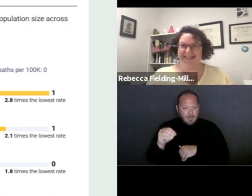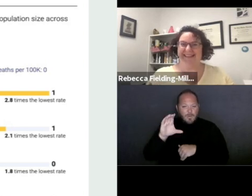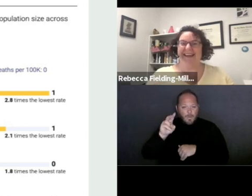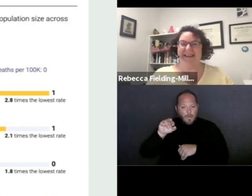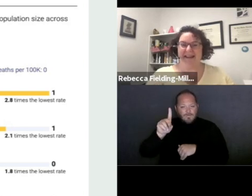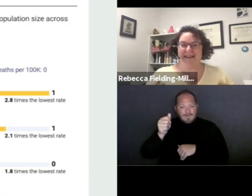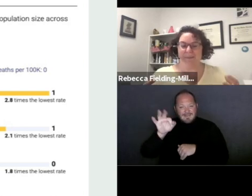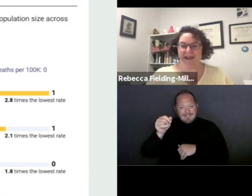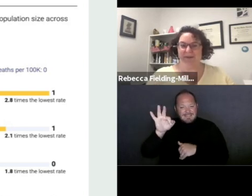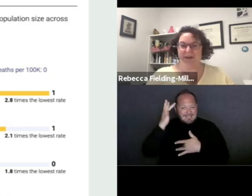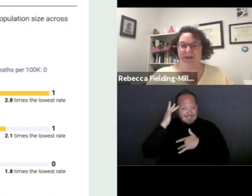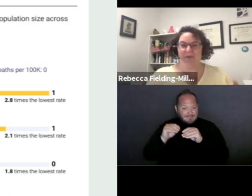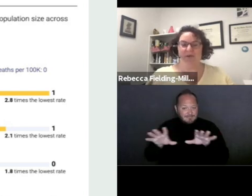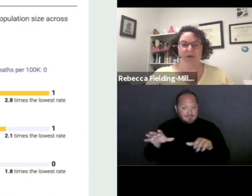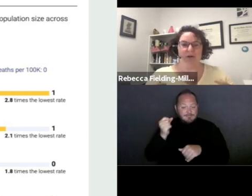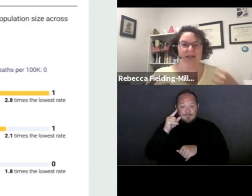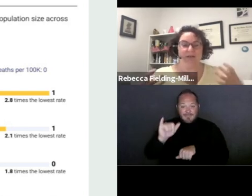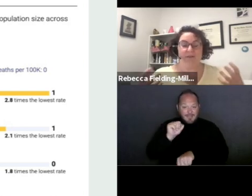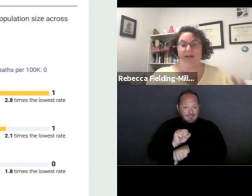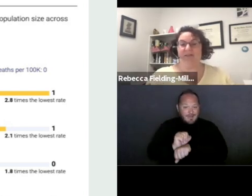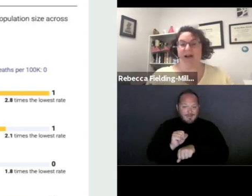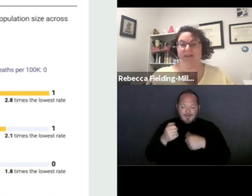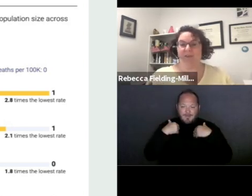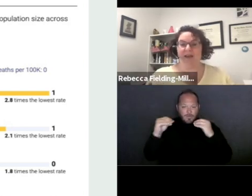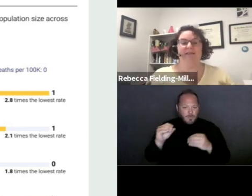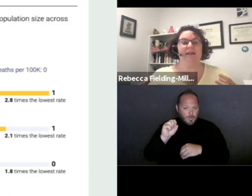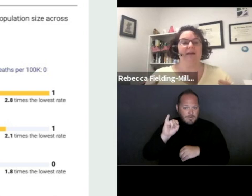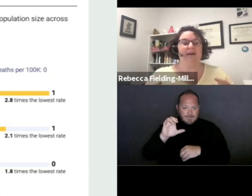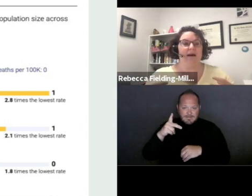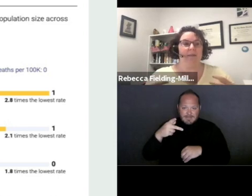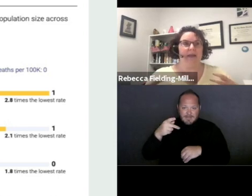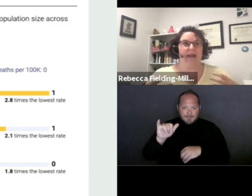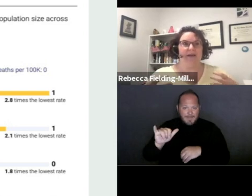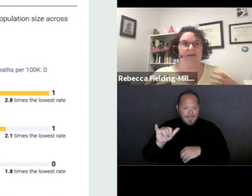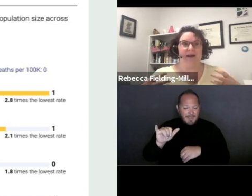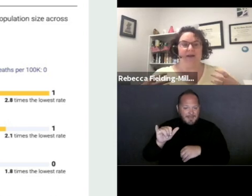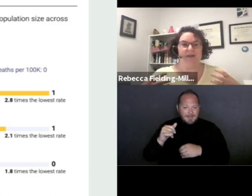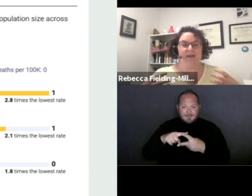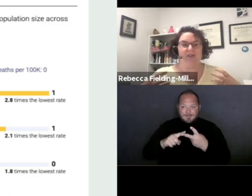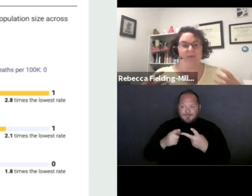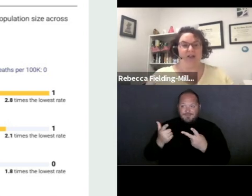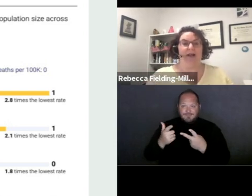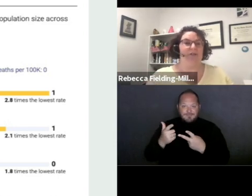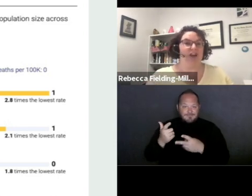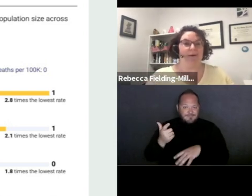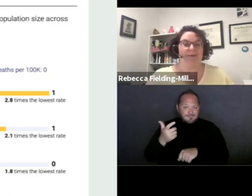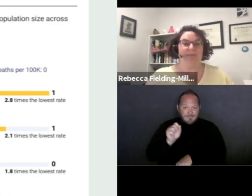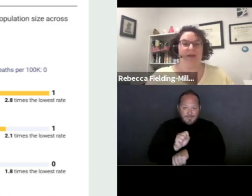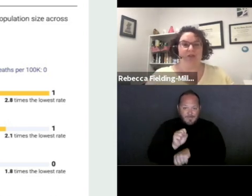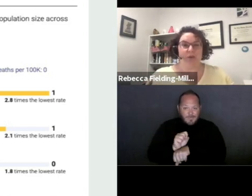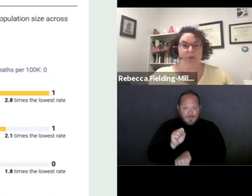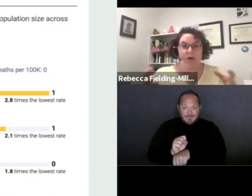pay that is paid very low. You're working in a very confined space, and there tends to be a lot of